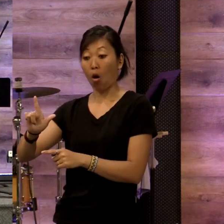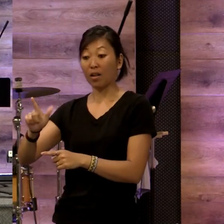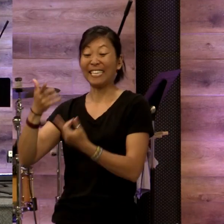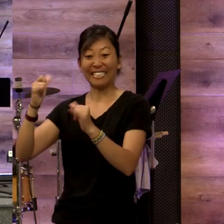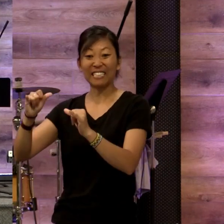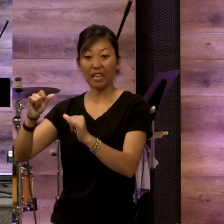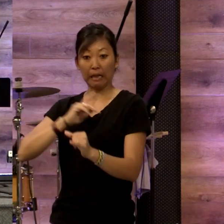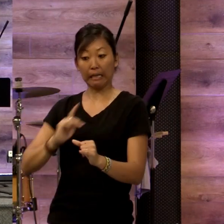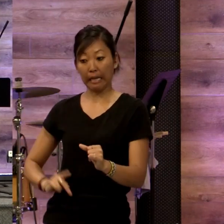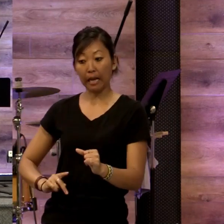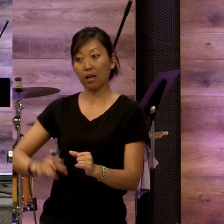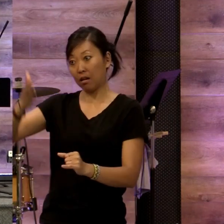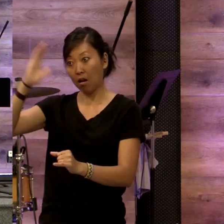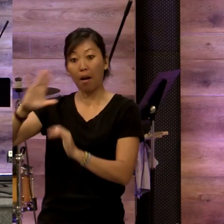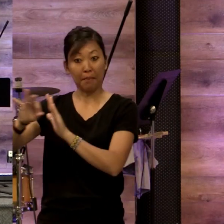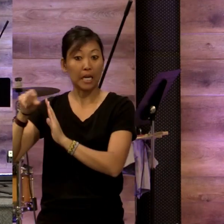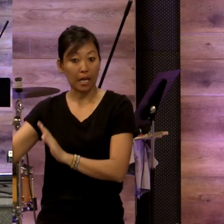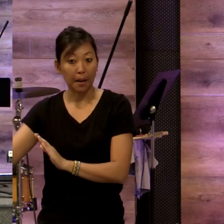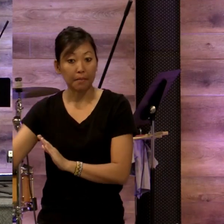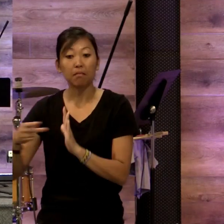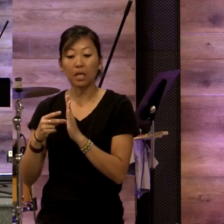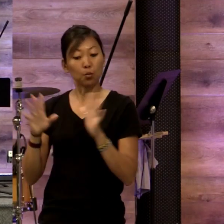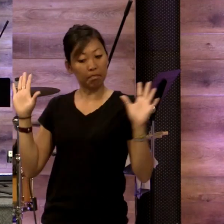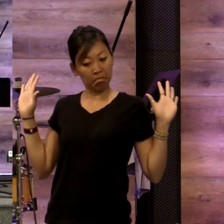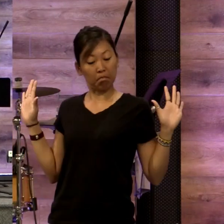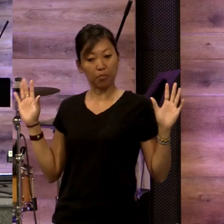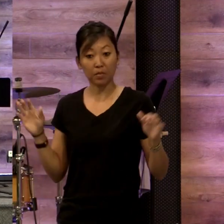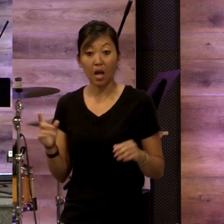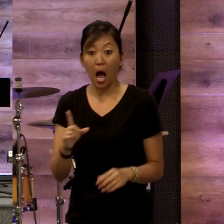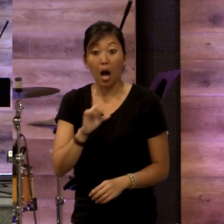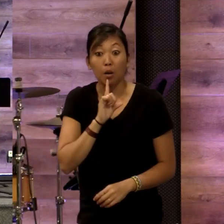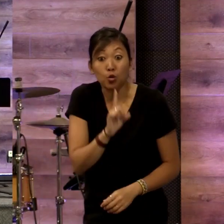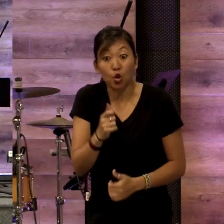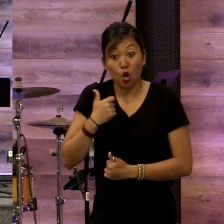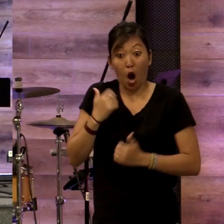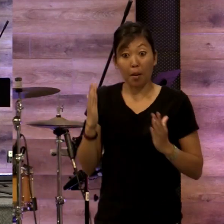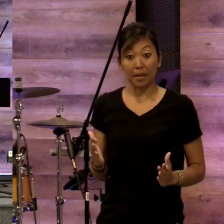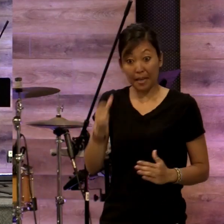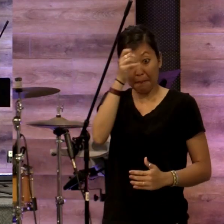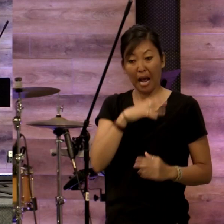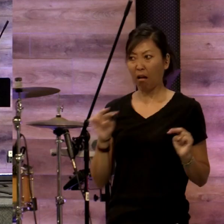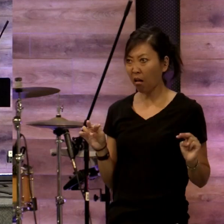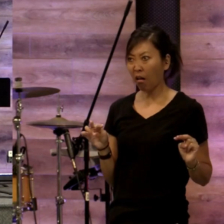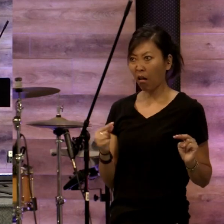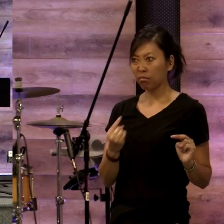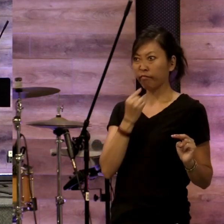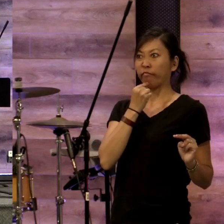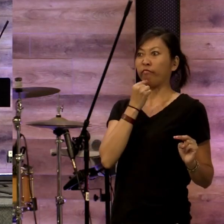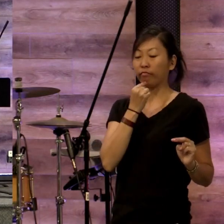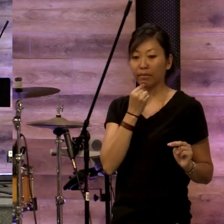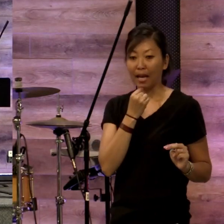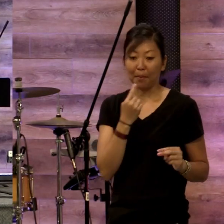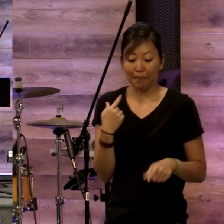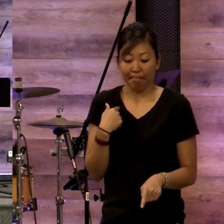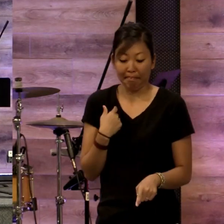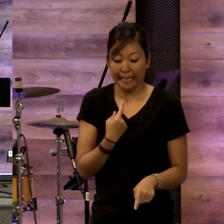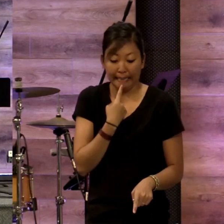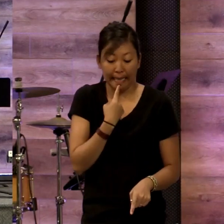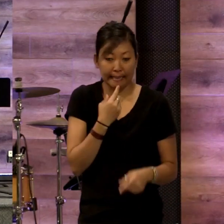We can imagine their disappointment. The narrative doesn't tell us anything about their perspective, but you can imagine their